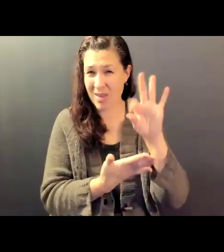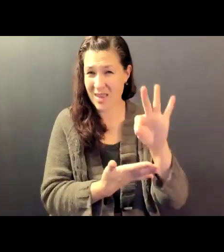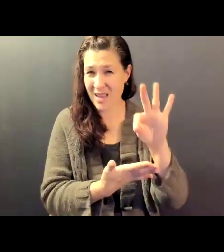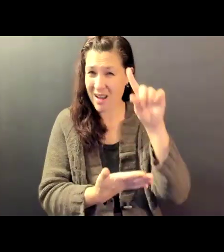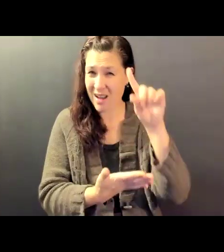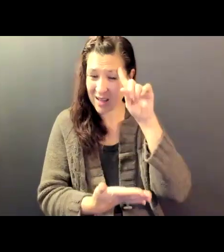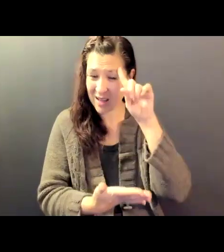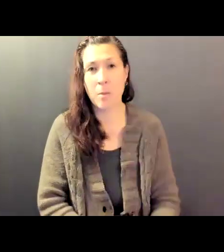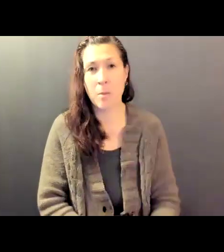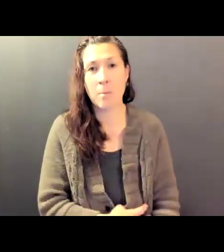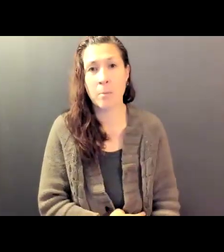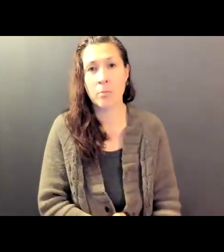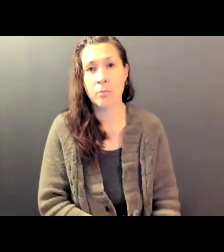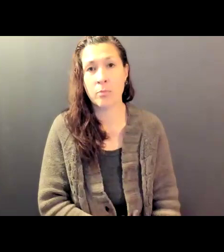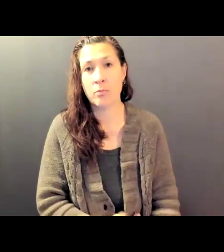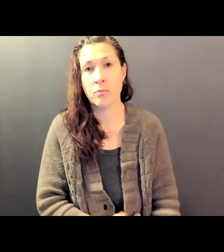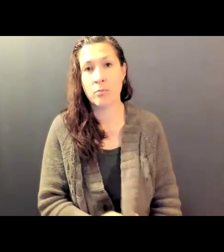Actually.